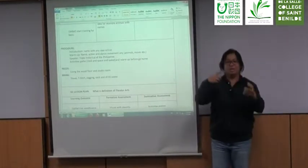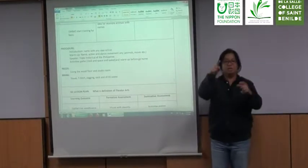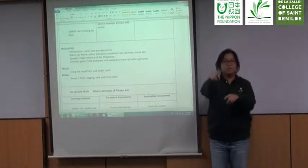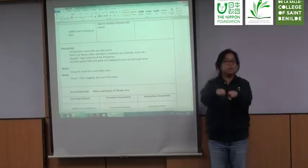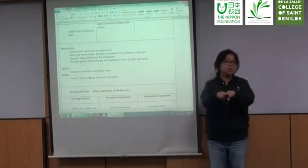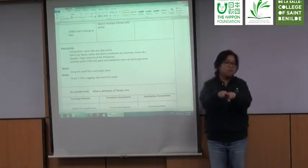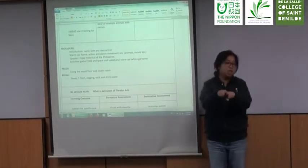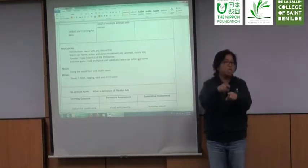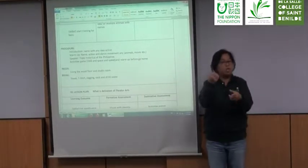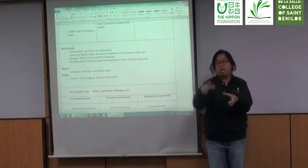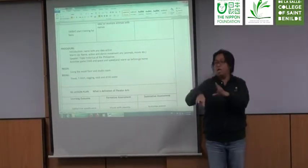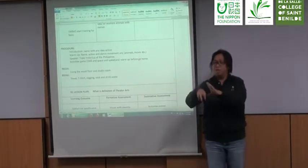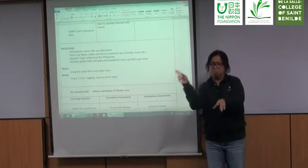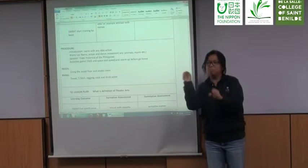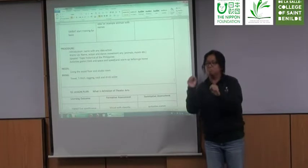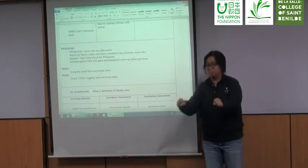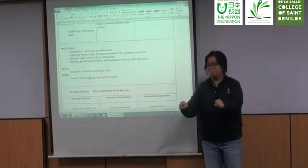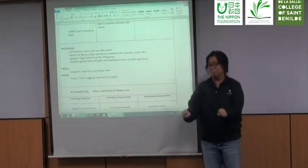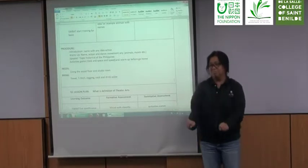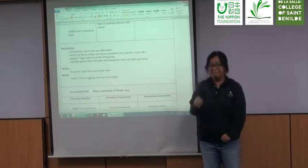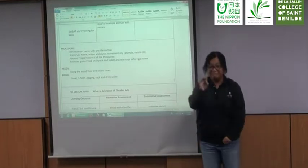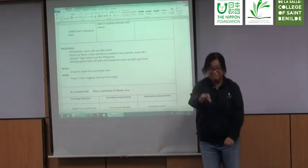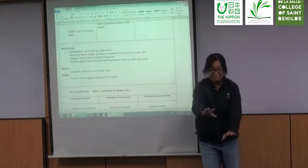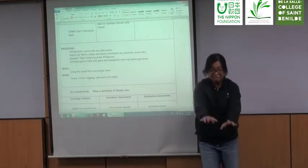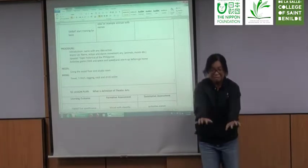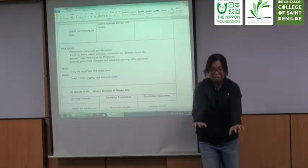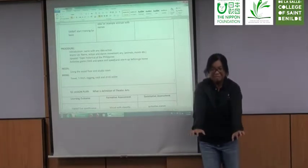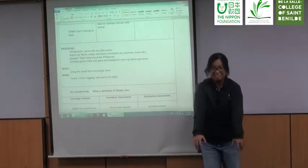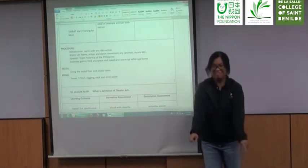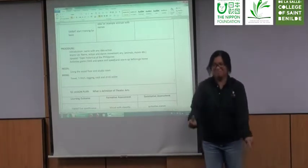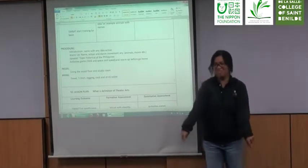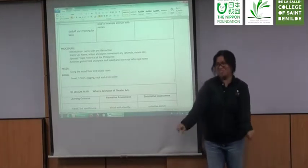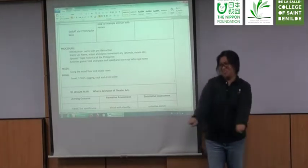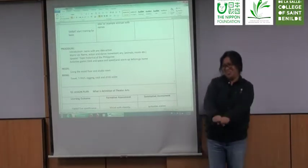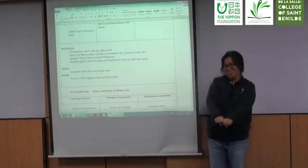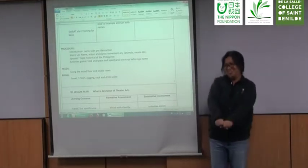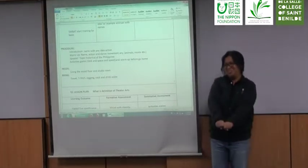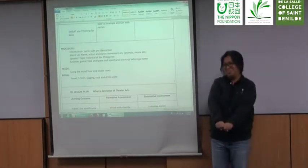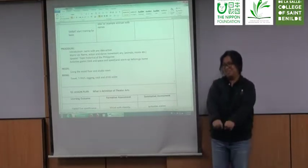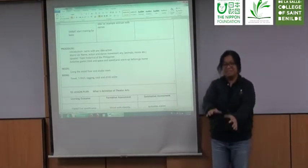They should also tell us to break the vowels, turns,